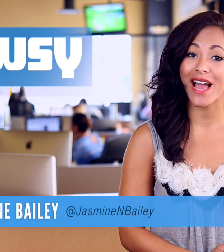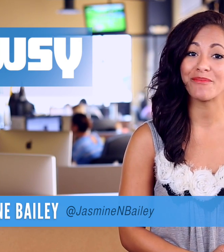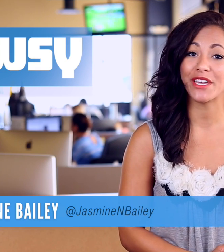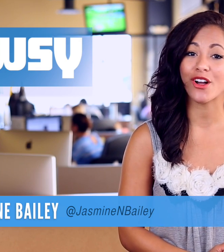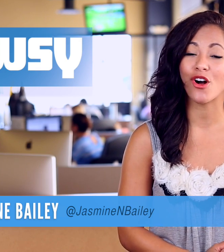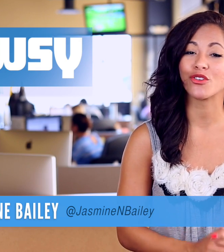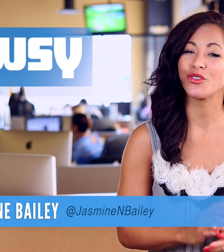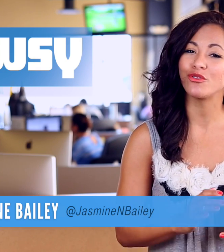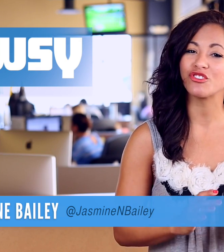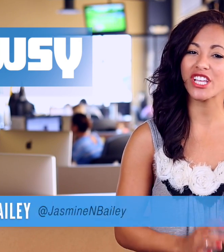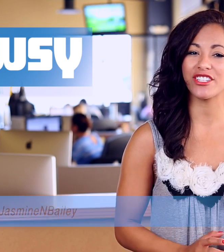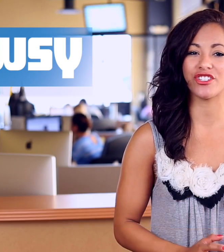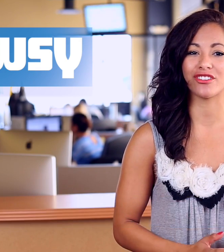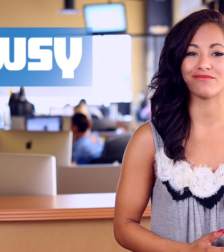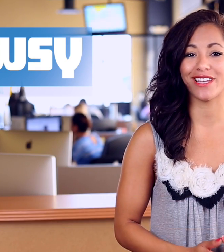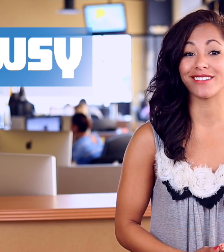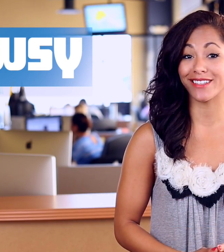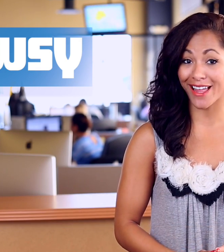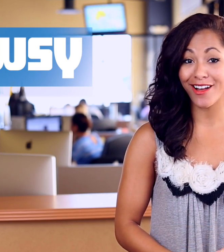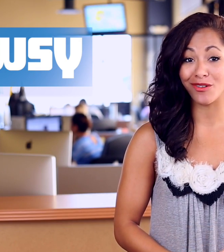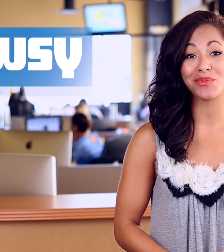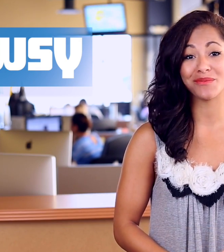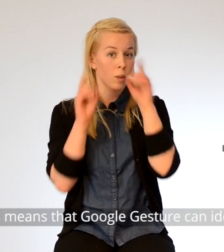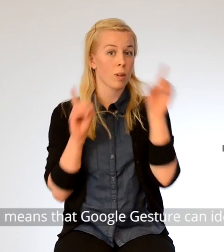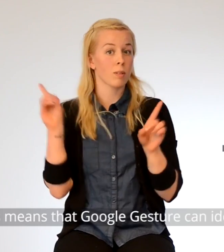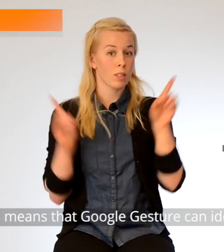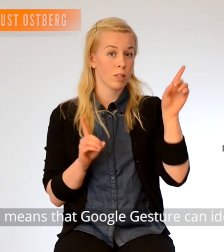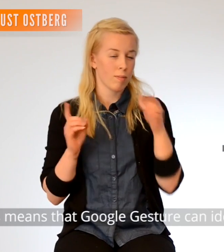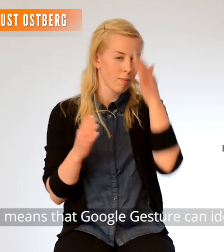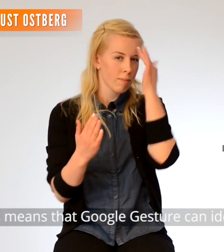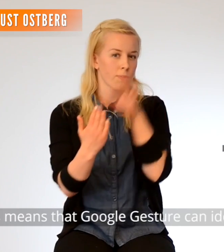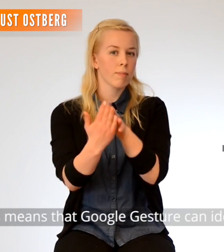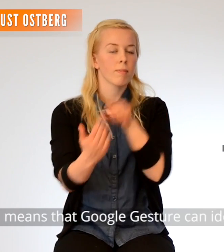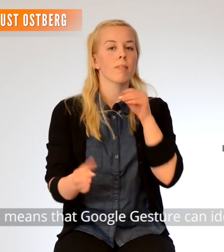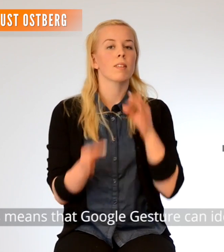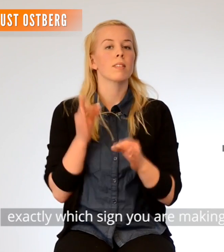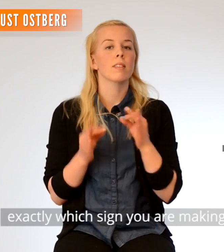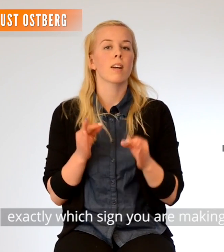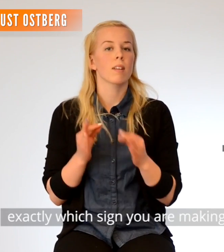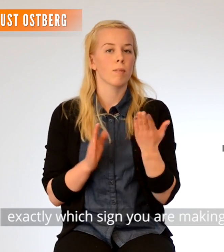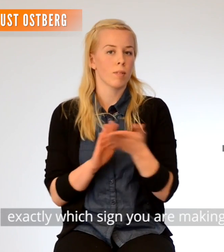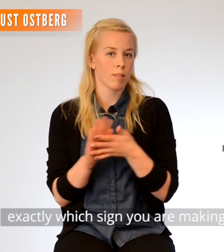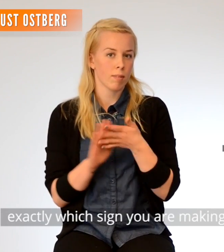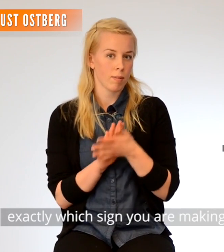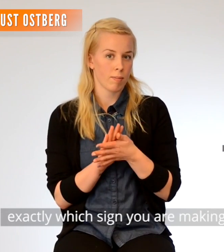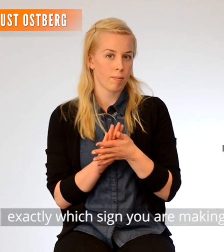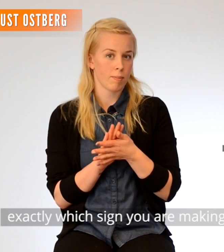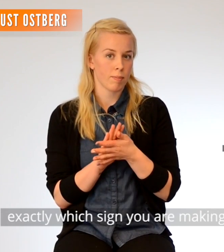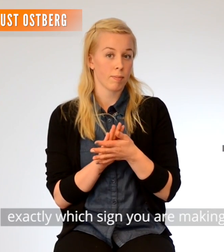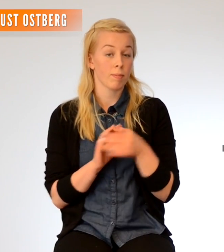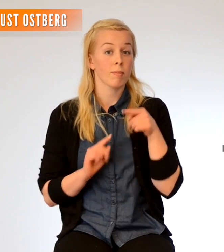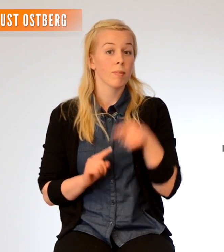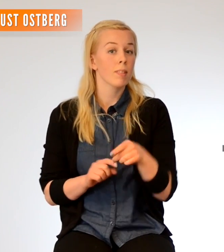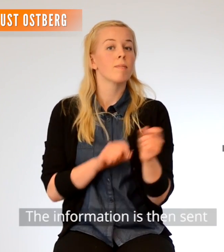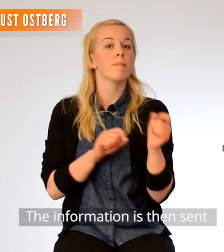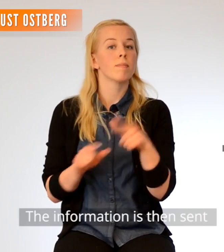app they call Google Gesture that could help. Google Gesture can identify exactly which sign you are making. The